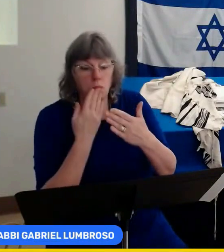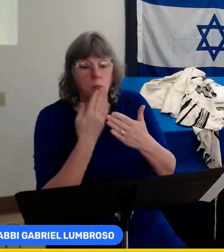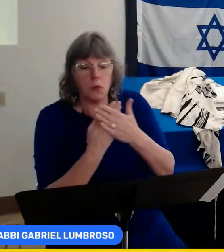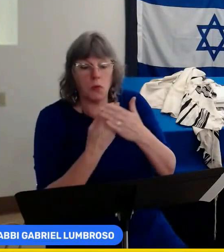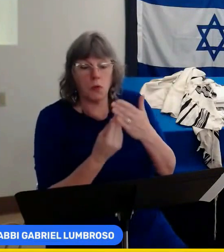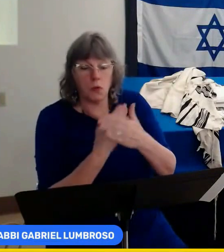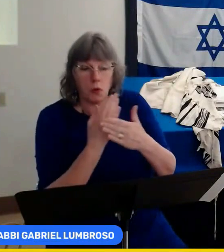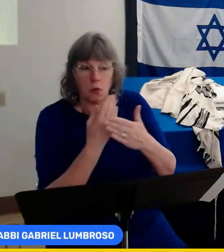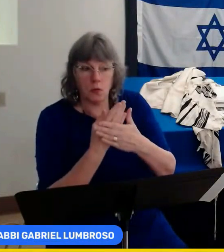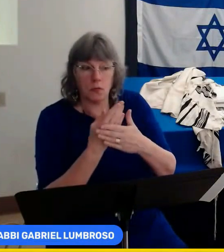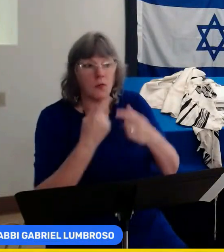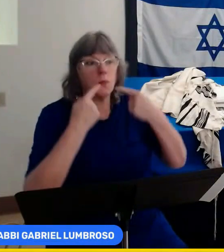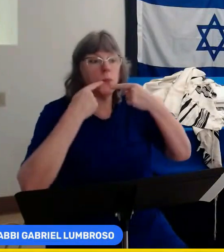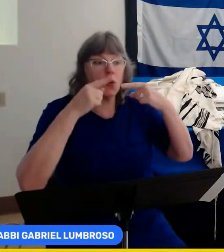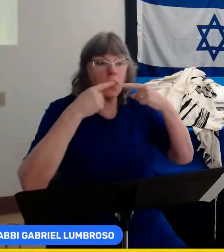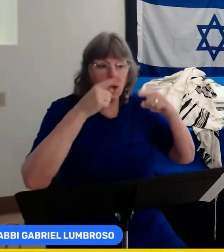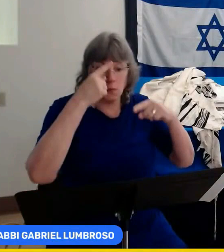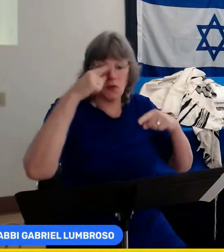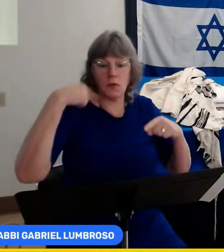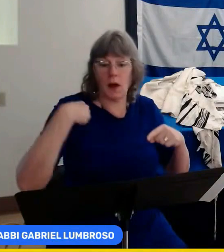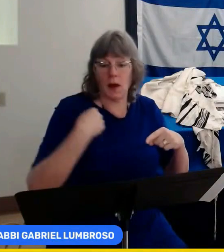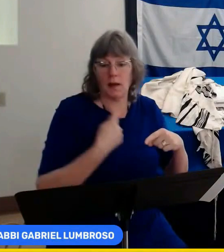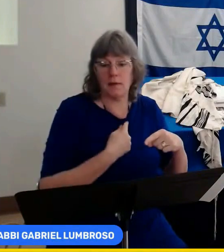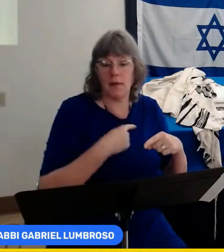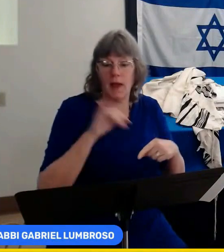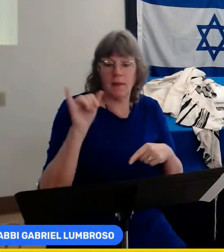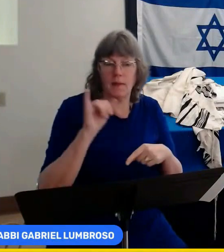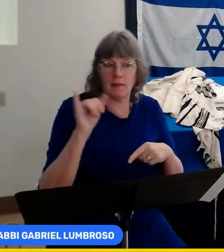that idea of the gospel at Mount Horeb.